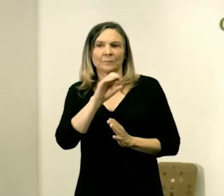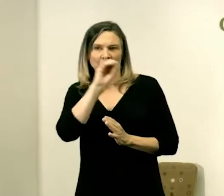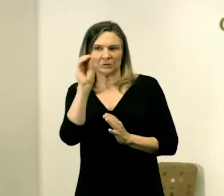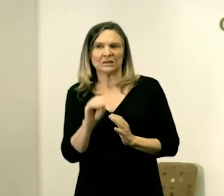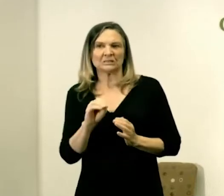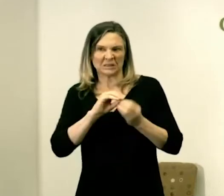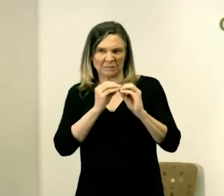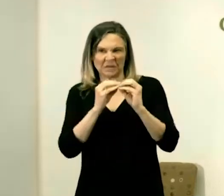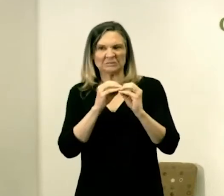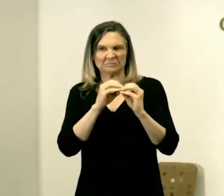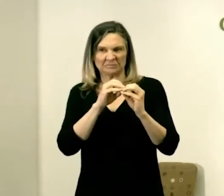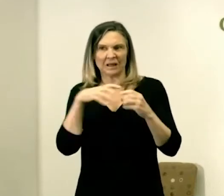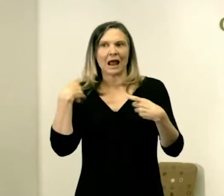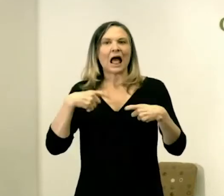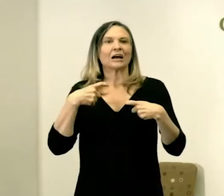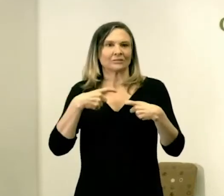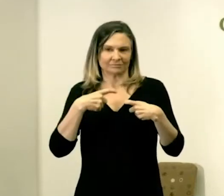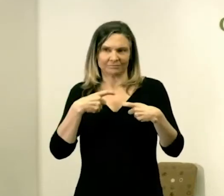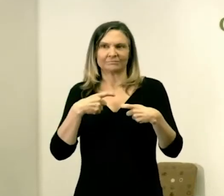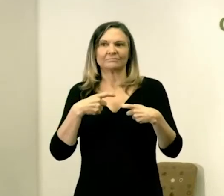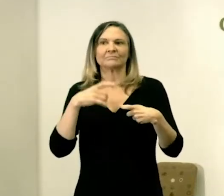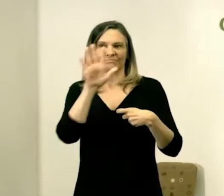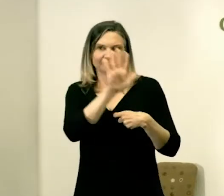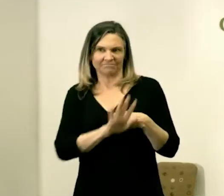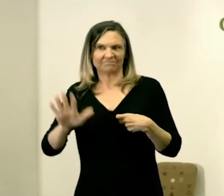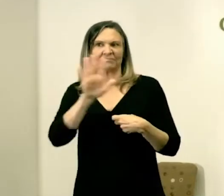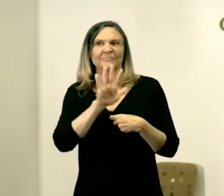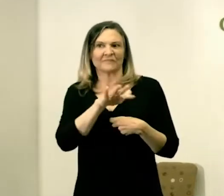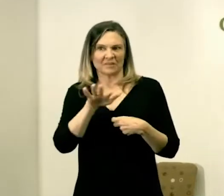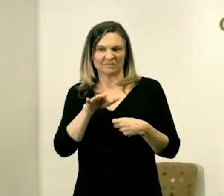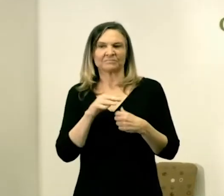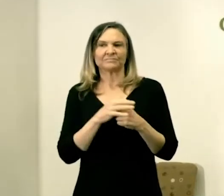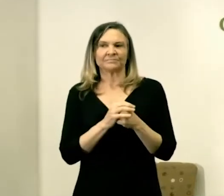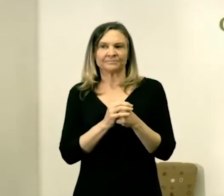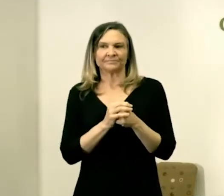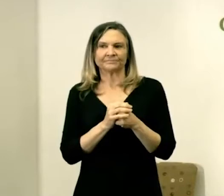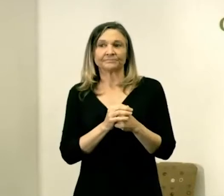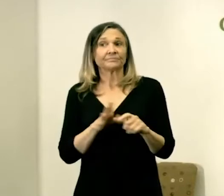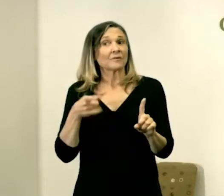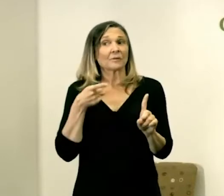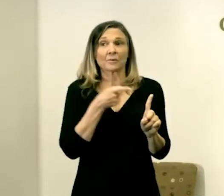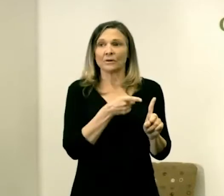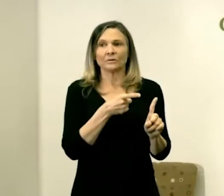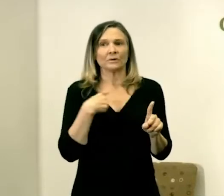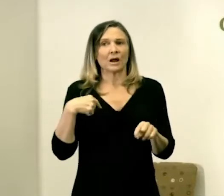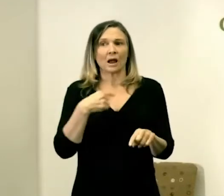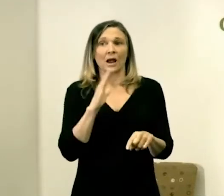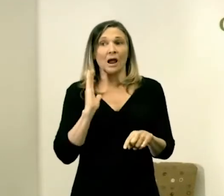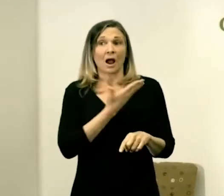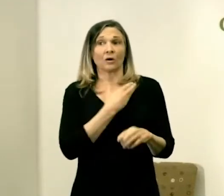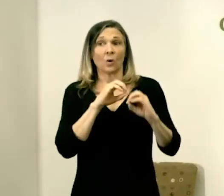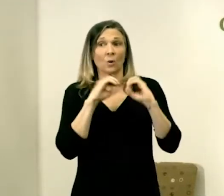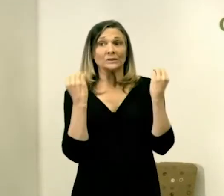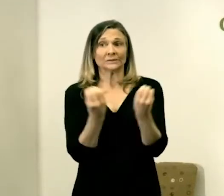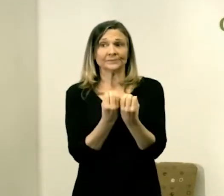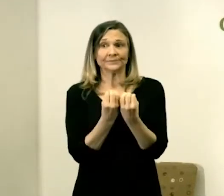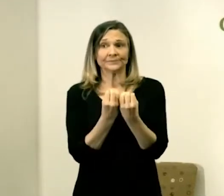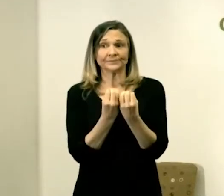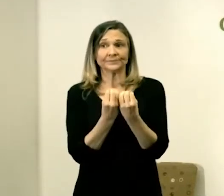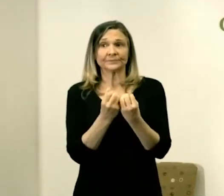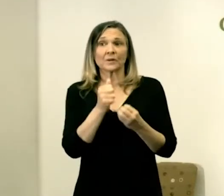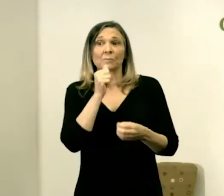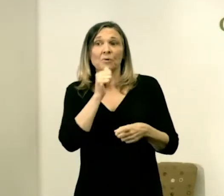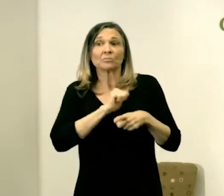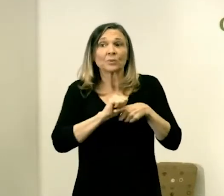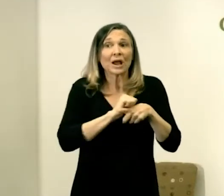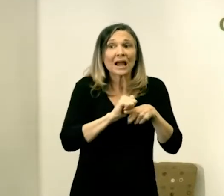Latino up and down the state of California. One of the things that distinguishes our organization from private practices